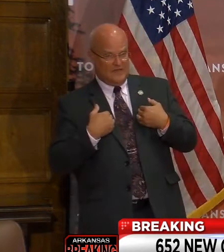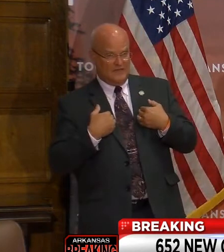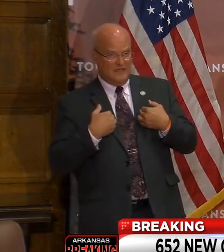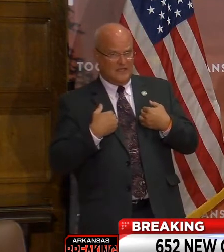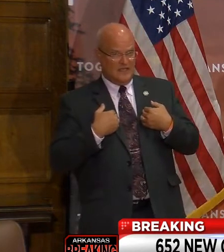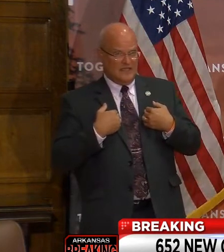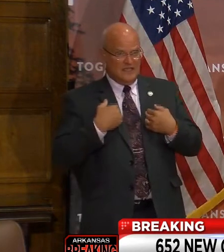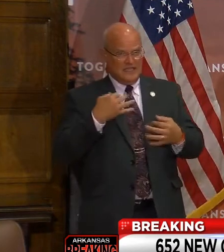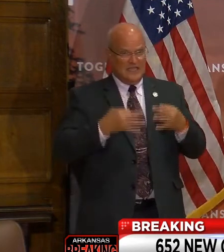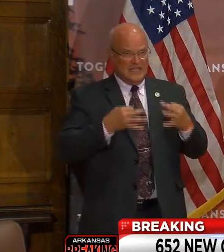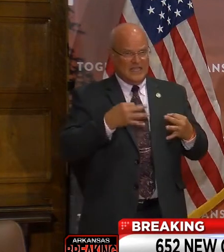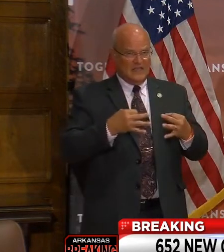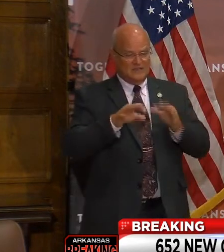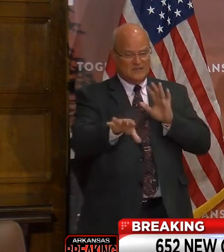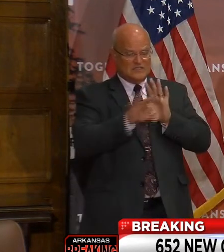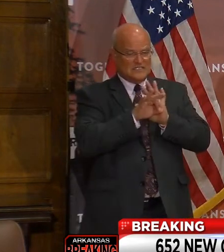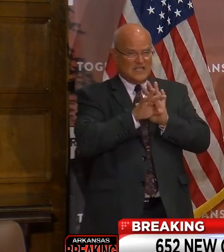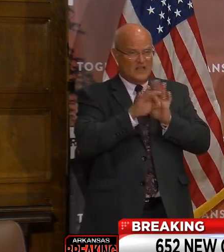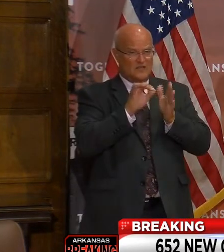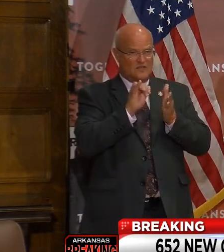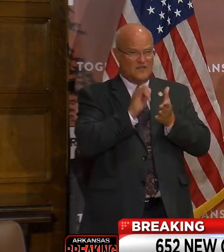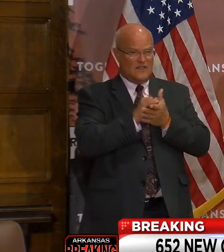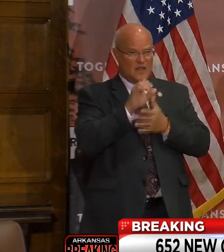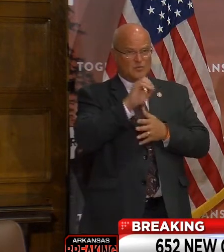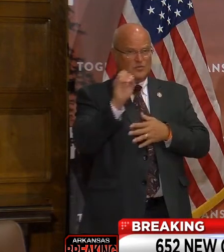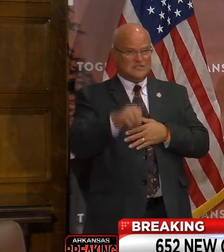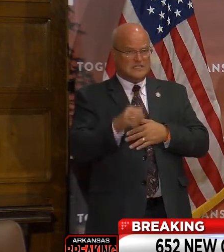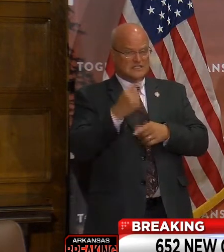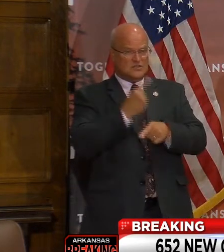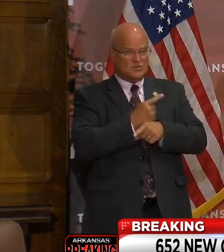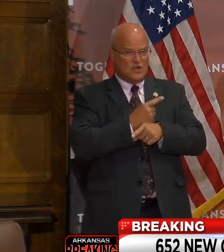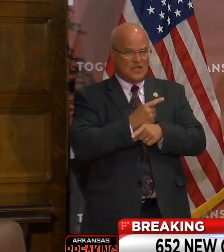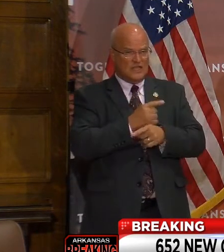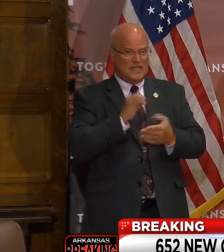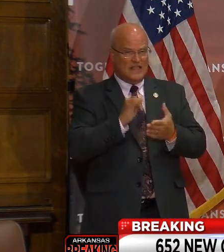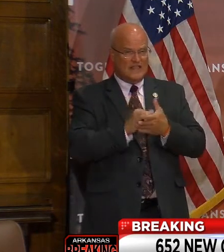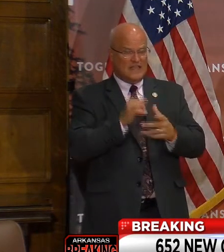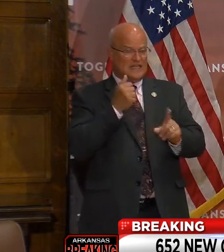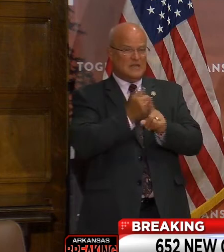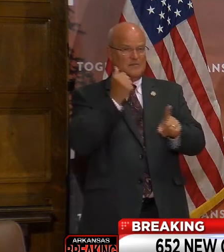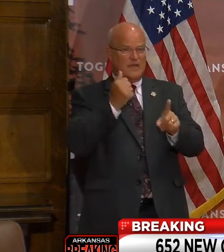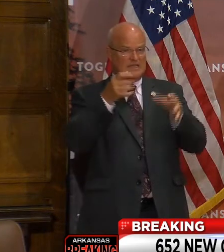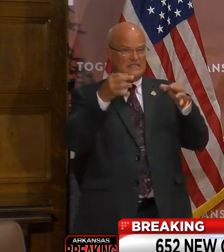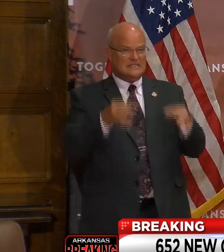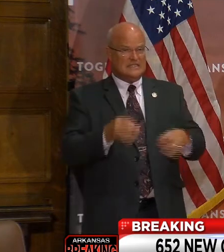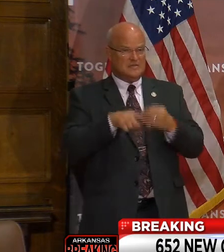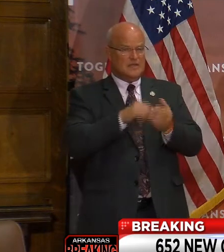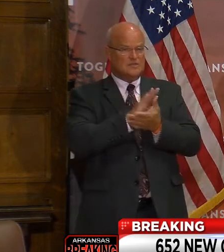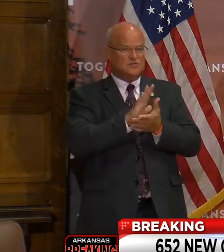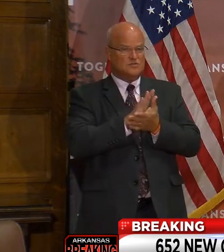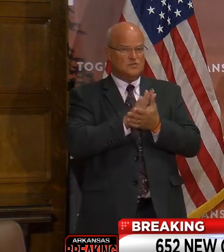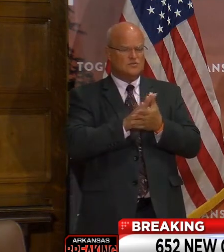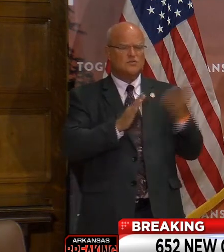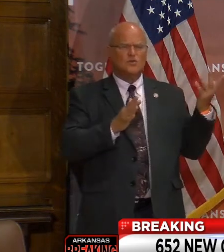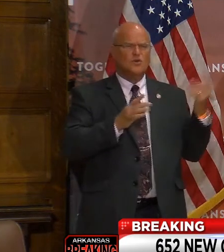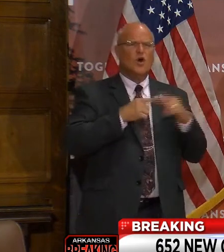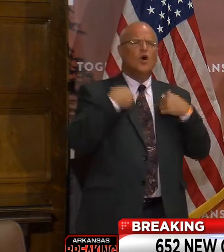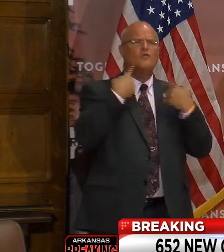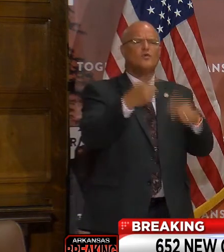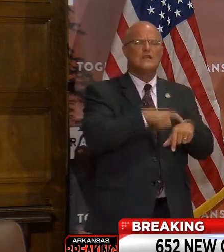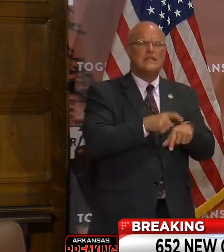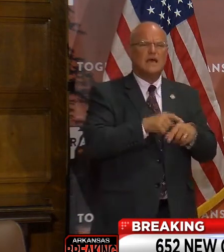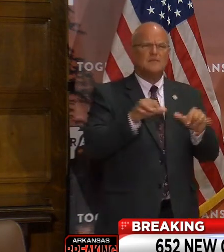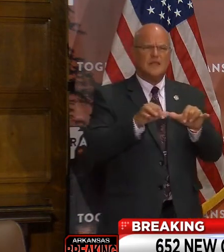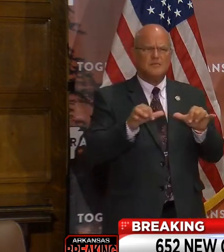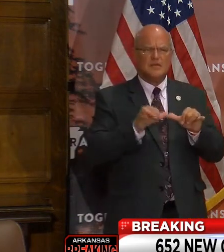and if you discovered that that percentage is right, does that impact your decision on schools? Over what period of time did